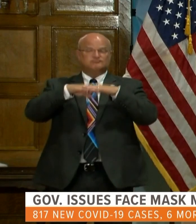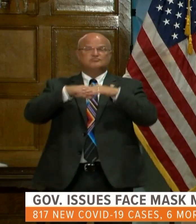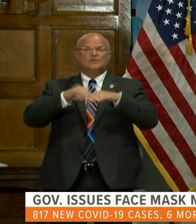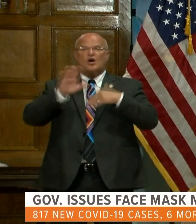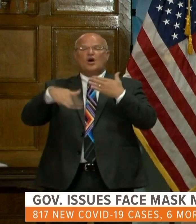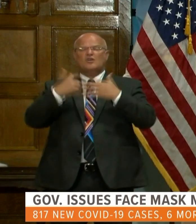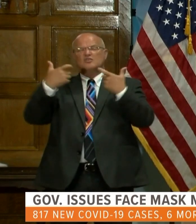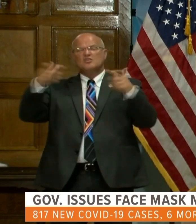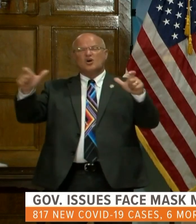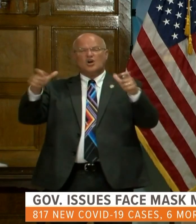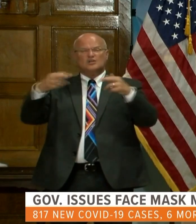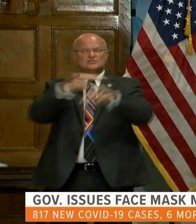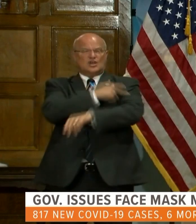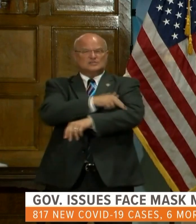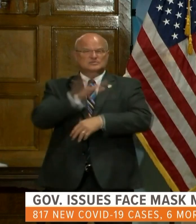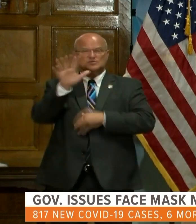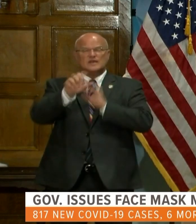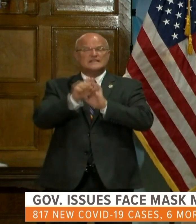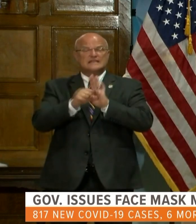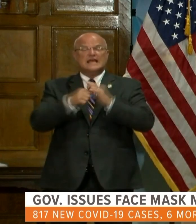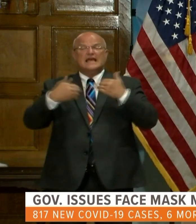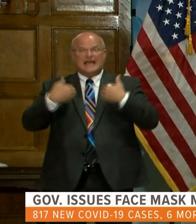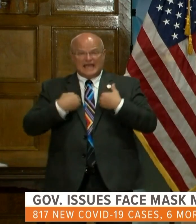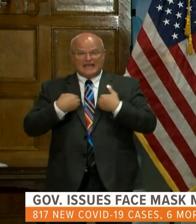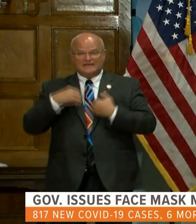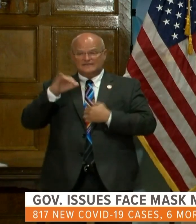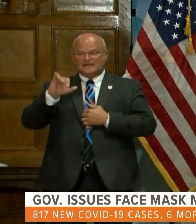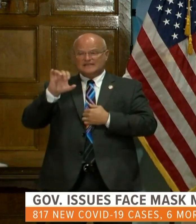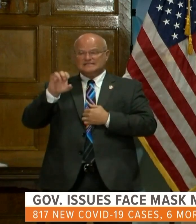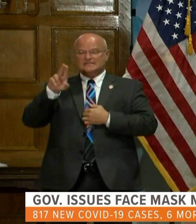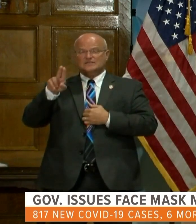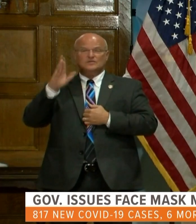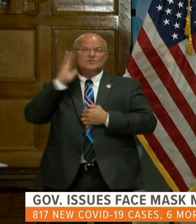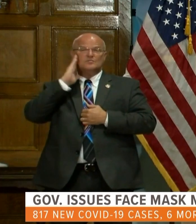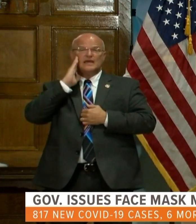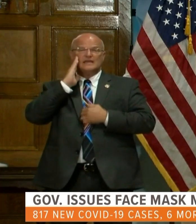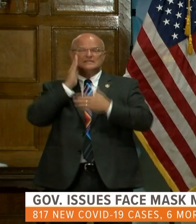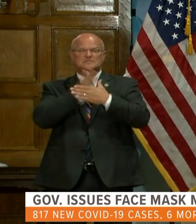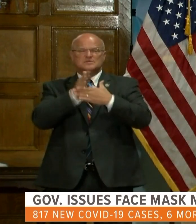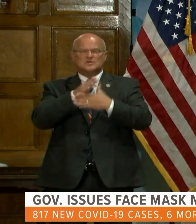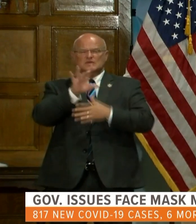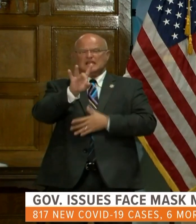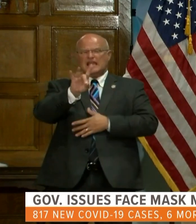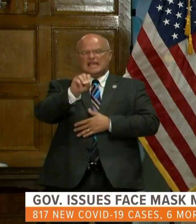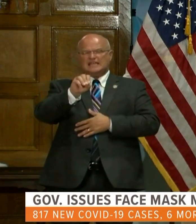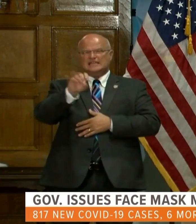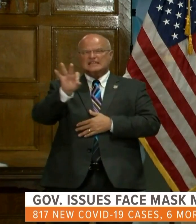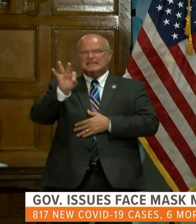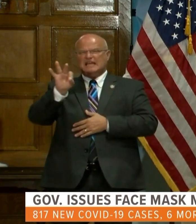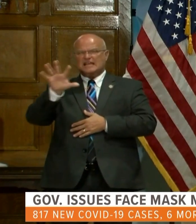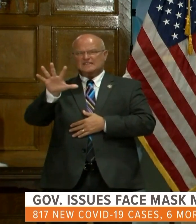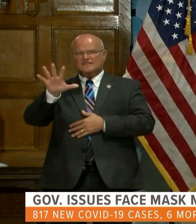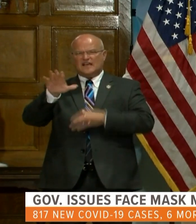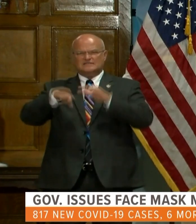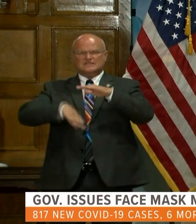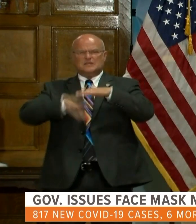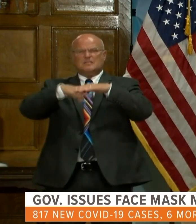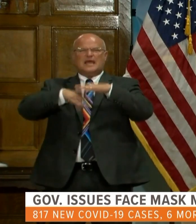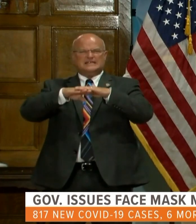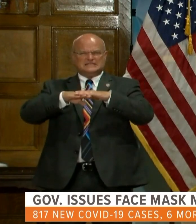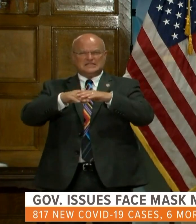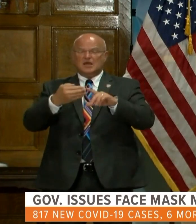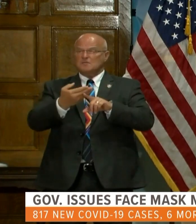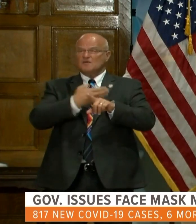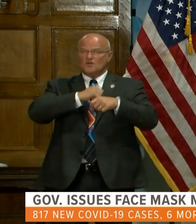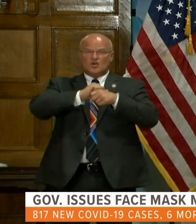large regional hospitals across the state that have ICU beds are typically running between 80 and 95% capacity on any given day. That was